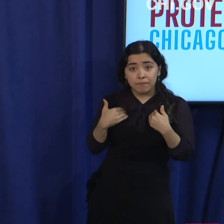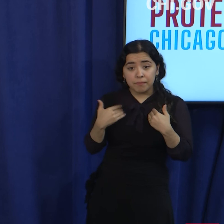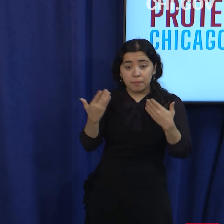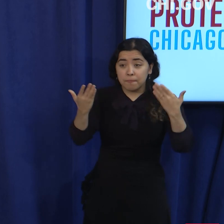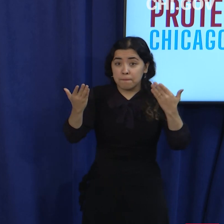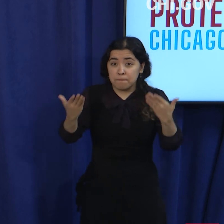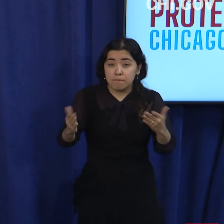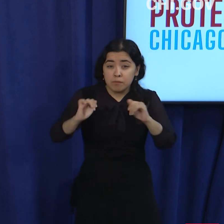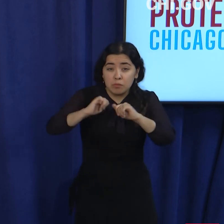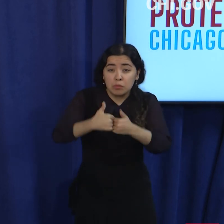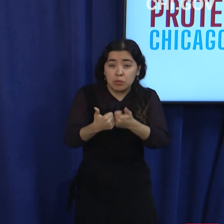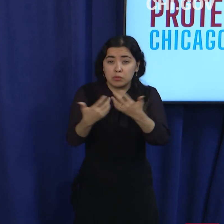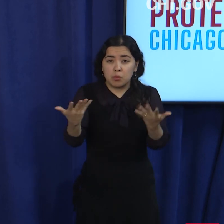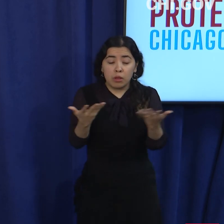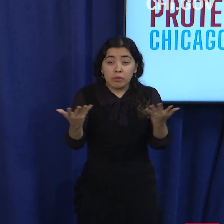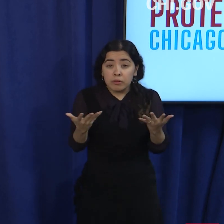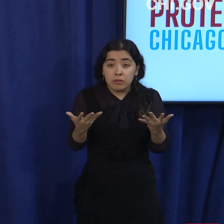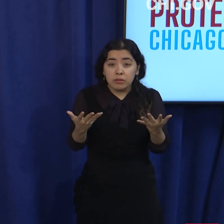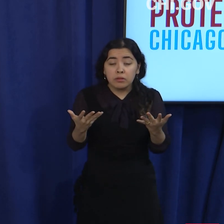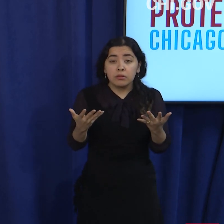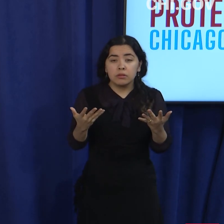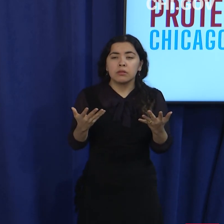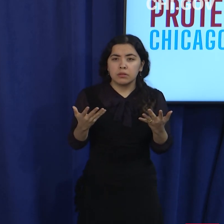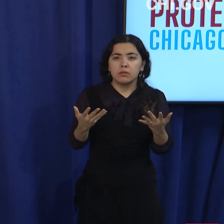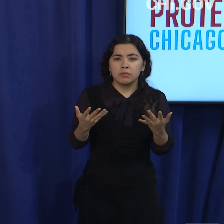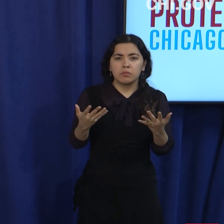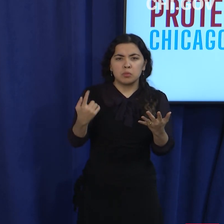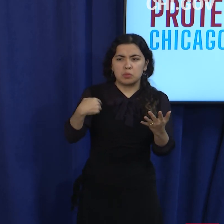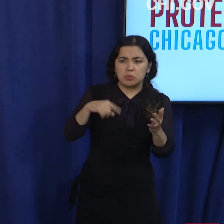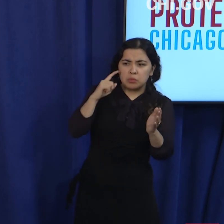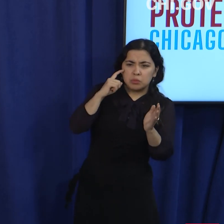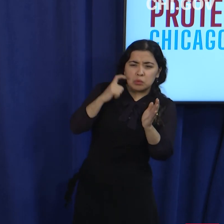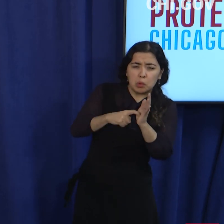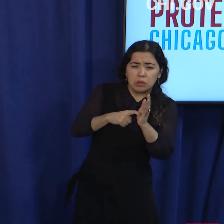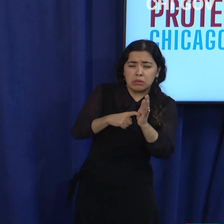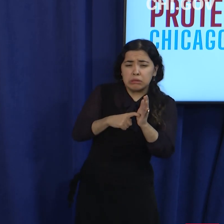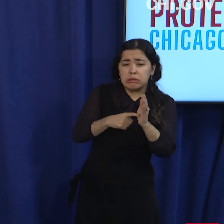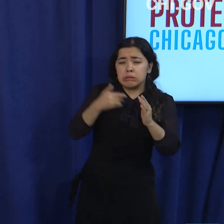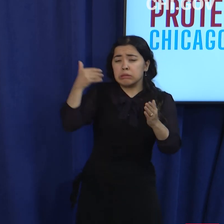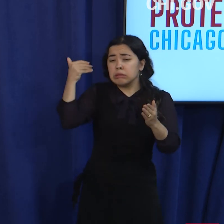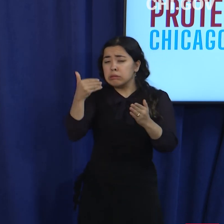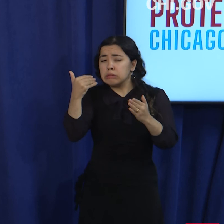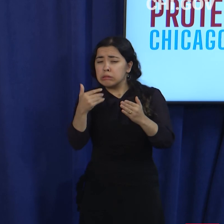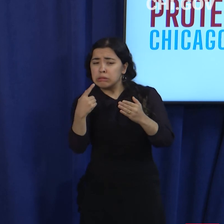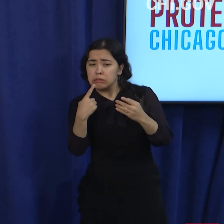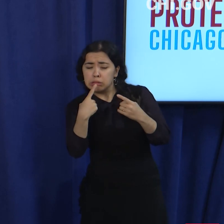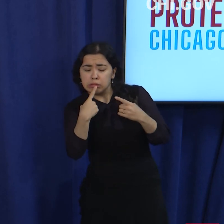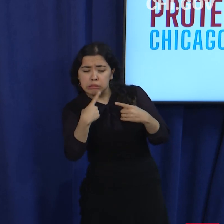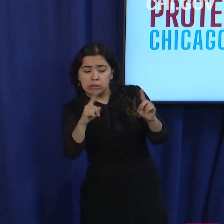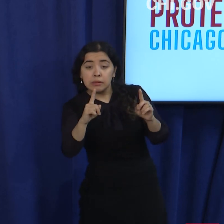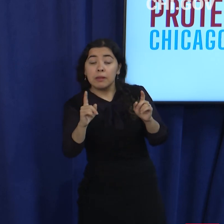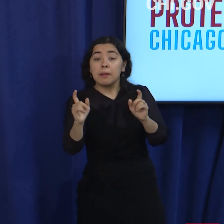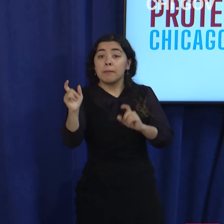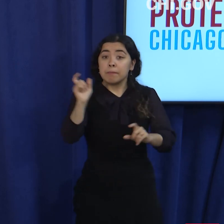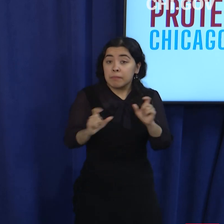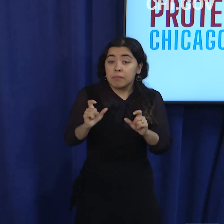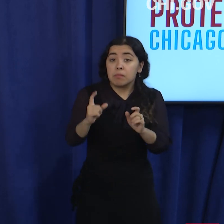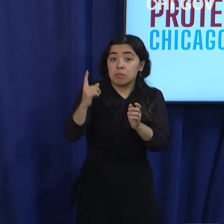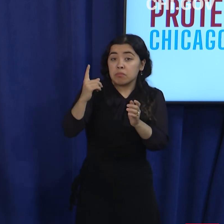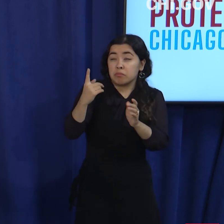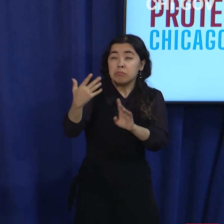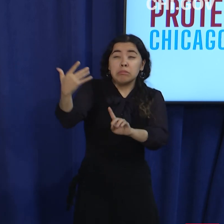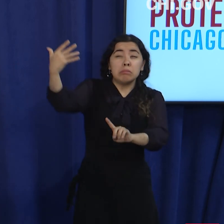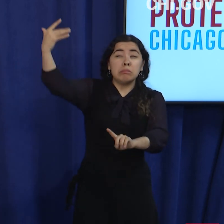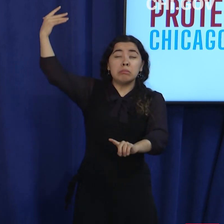pandemic, but we are starting to see, again, breakthrough. There have been people who understood it and got it and followed it from the